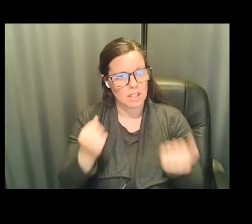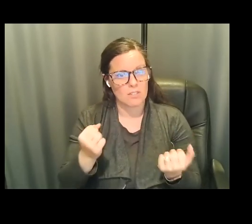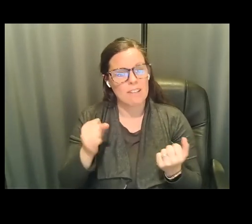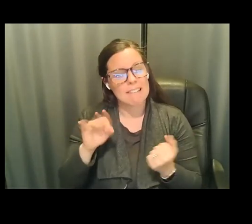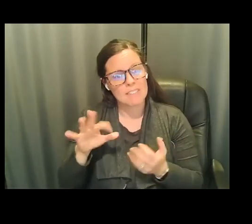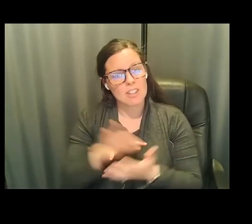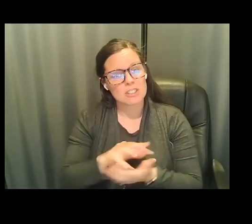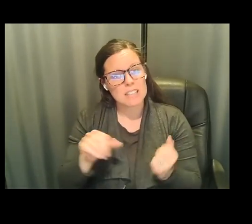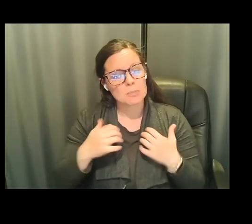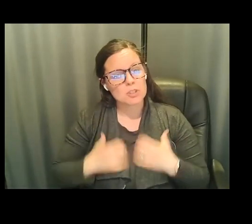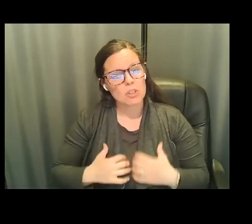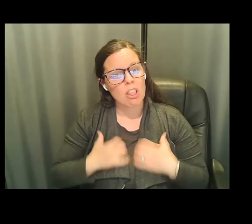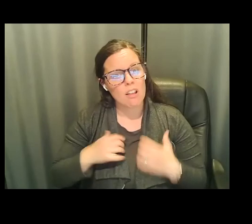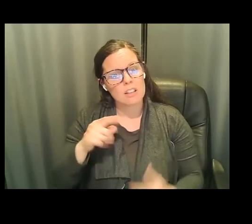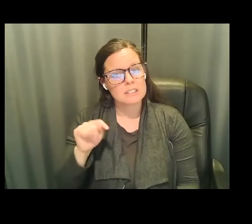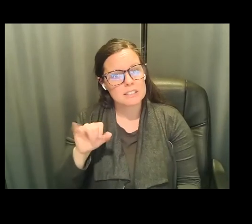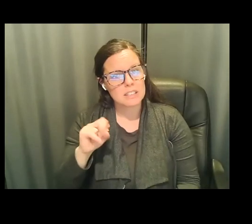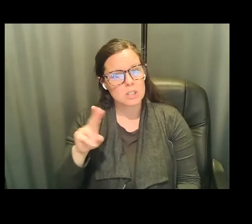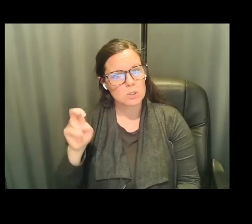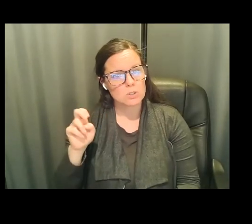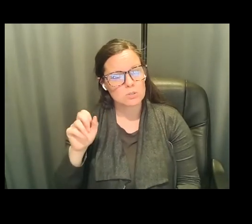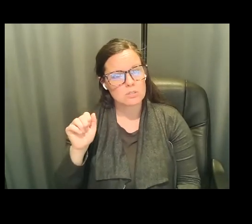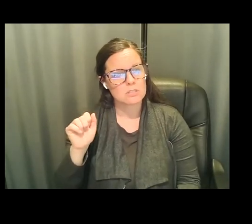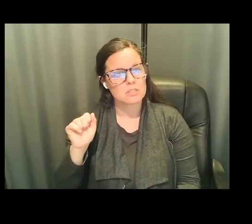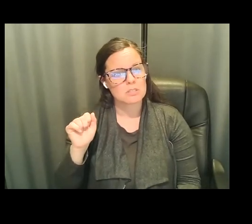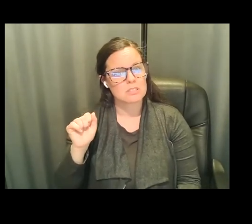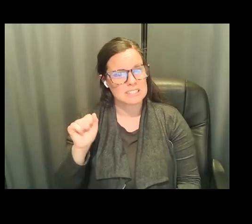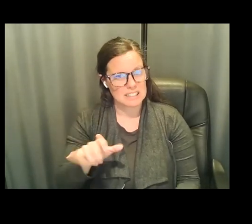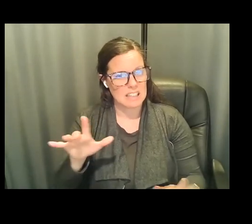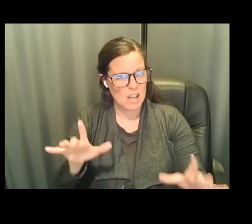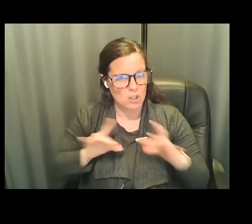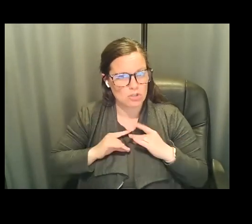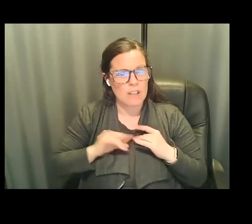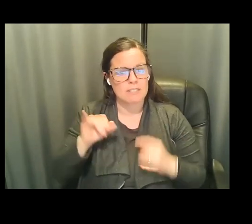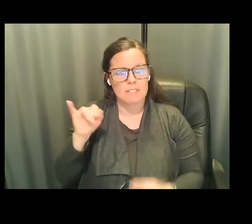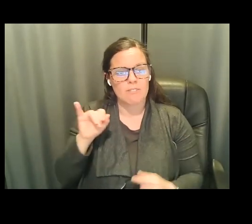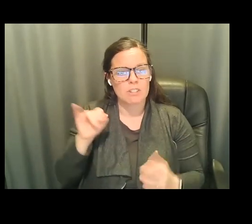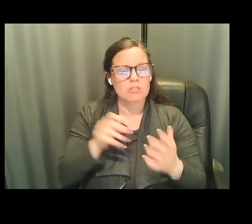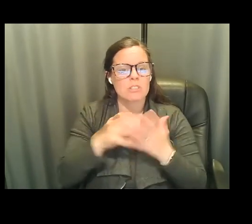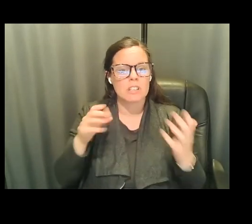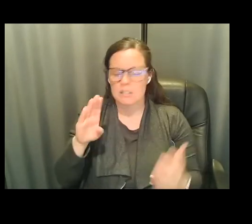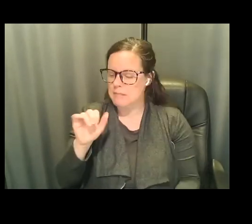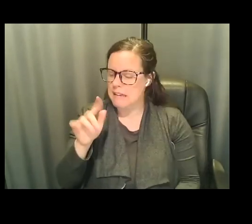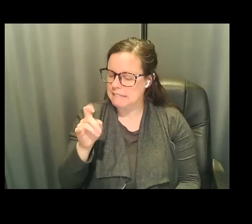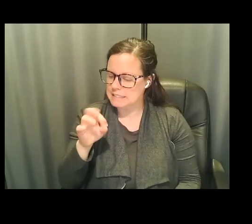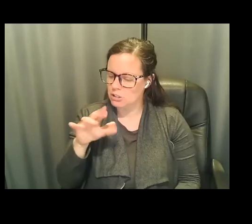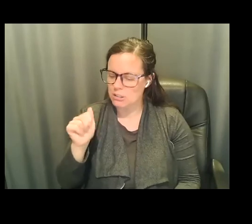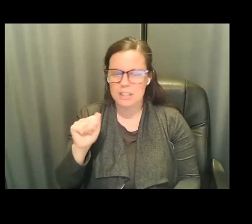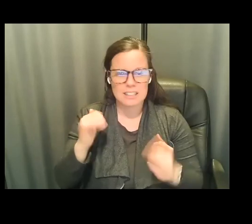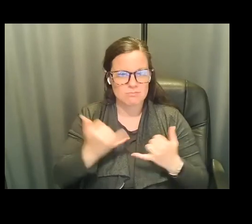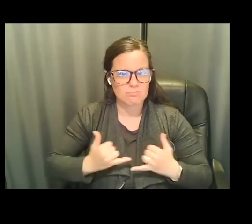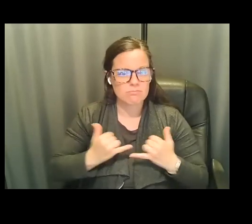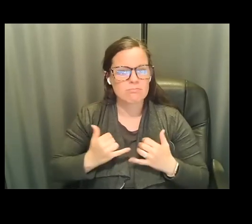that can be a real, it attracts infection. A lot of bacteria can sit in there and cause infection. So we see